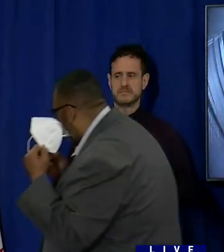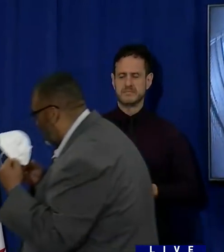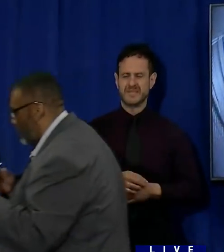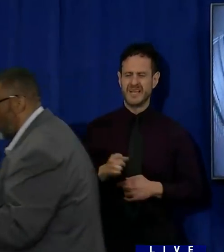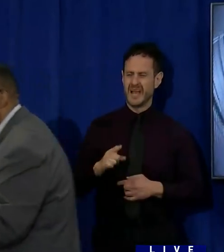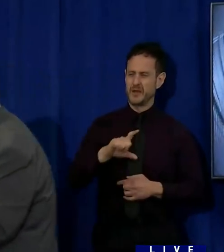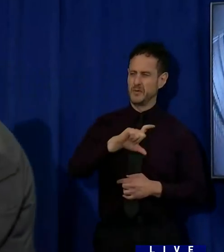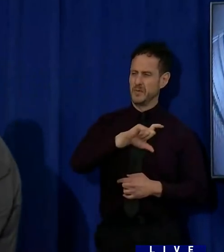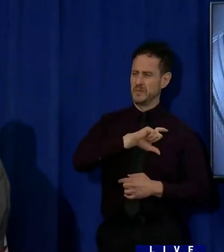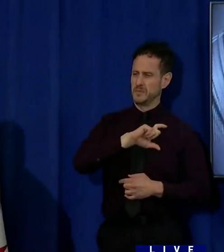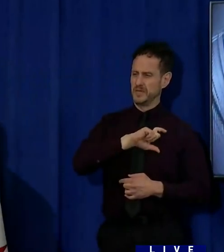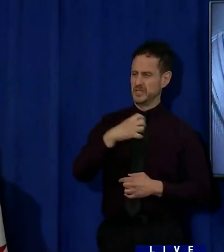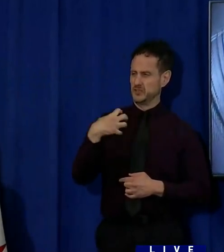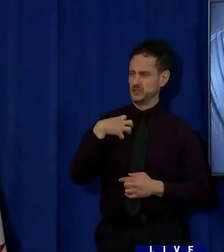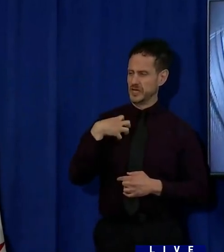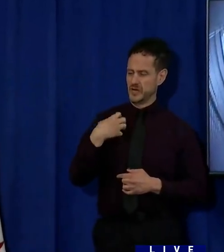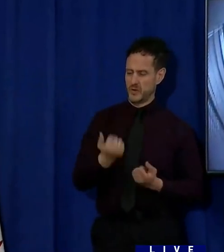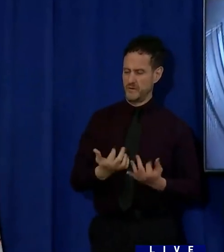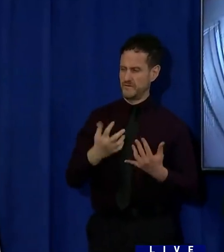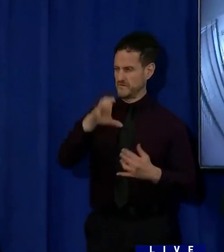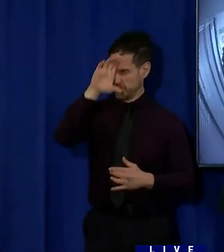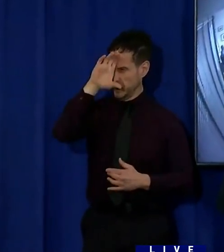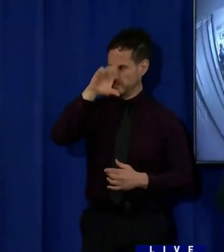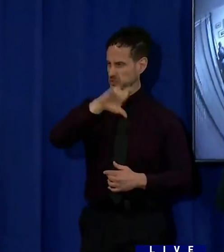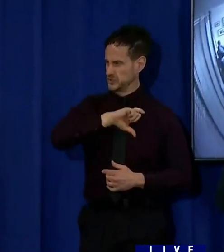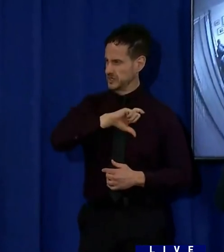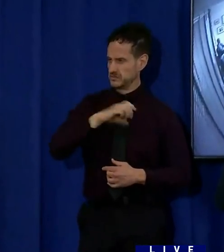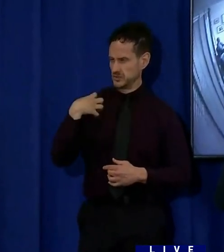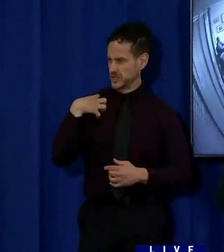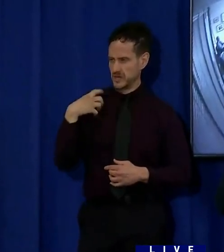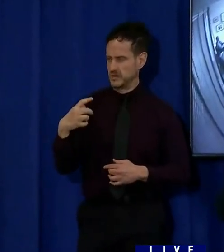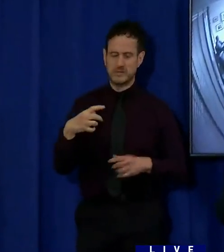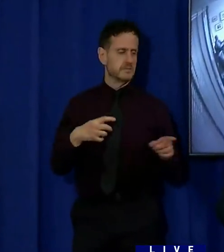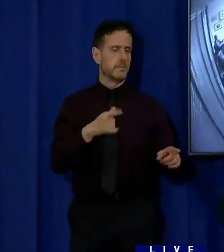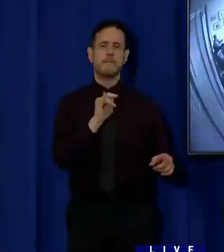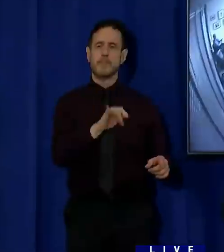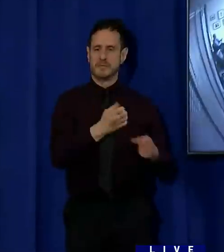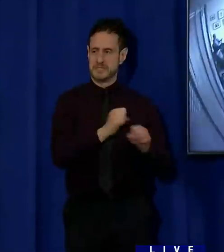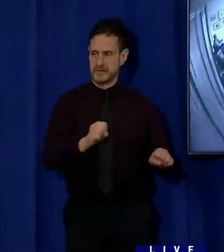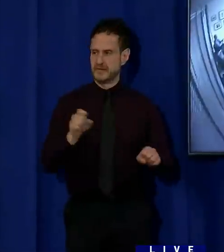I'm not quite sure. But I wonder, yes, I just wondered if you wanted to weigh in as well.